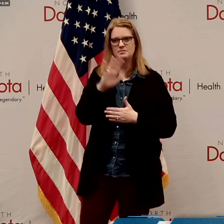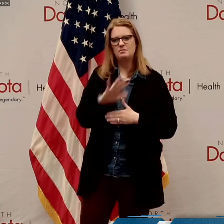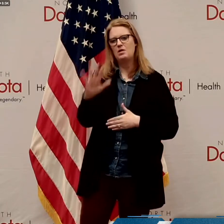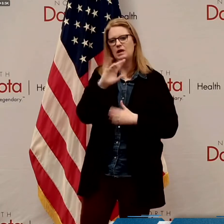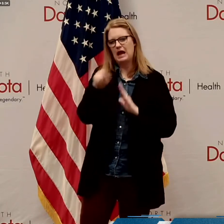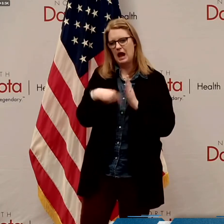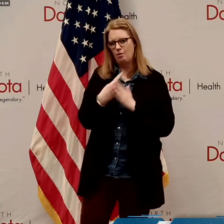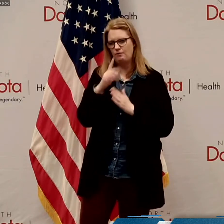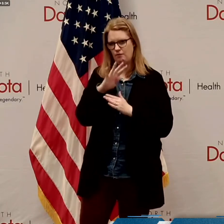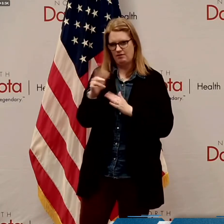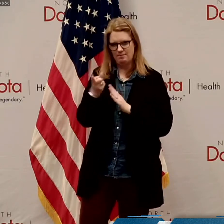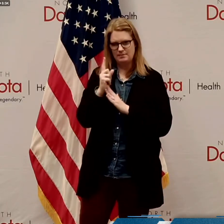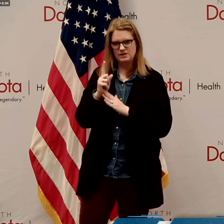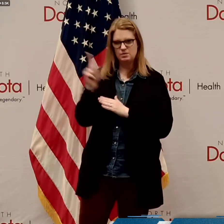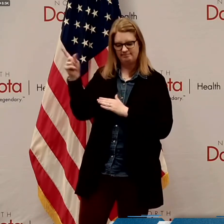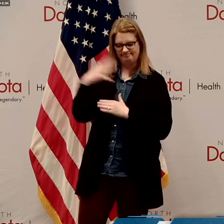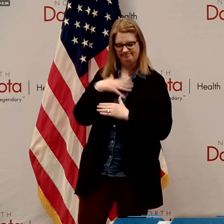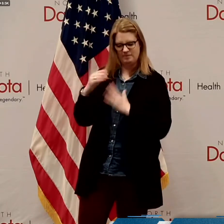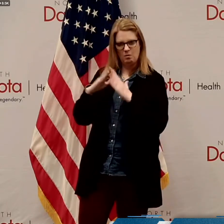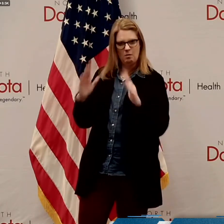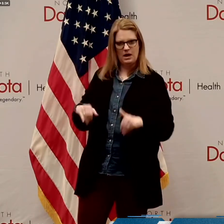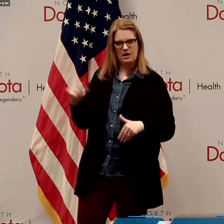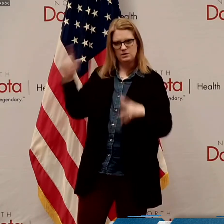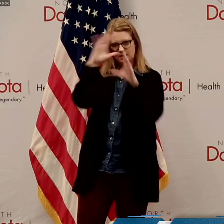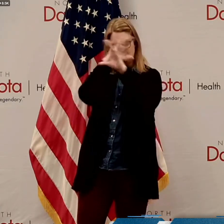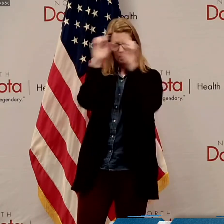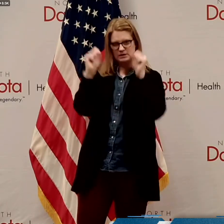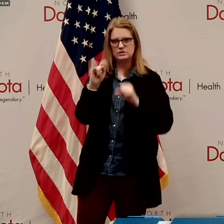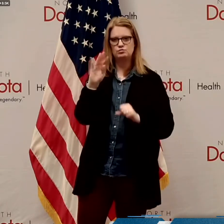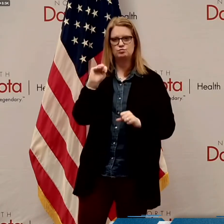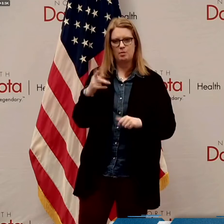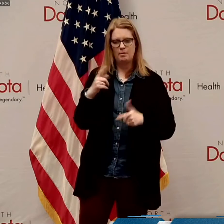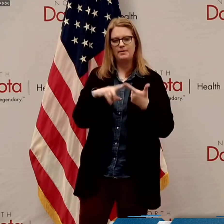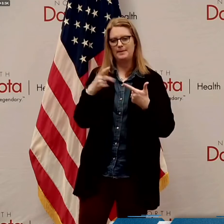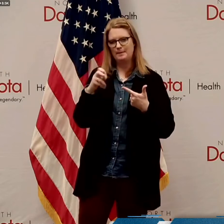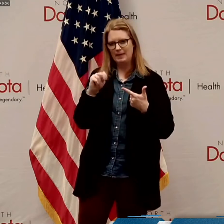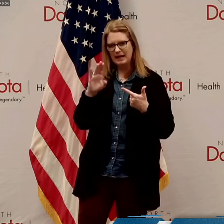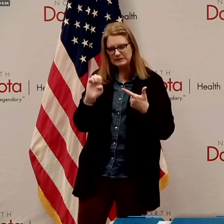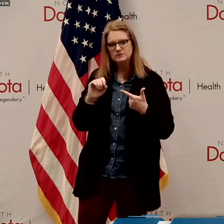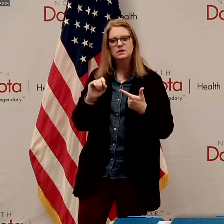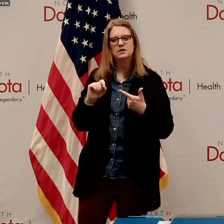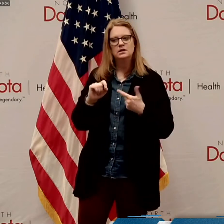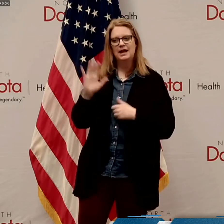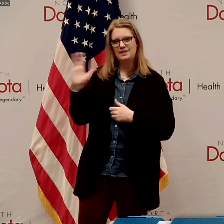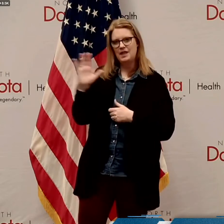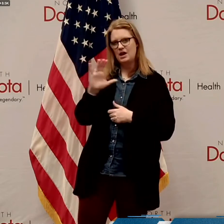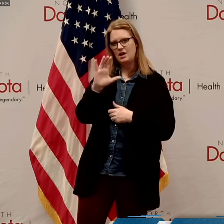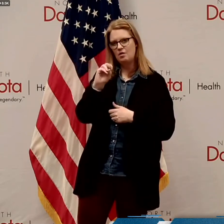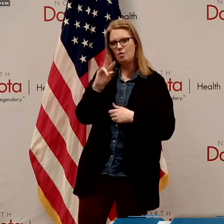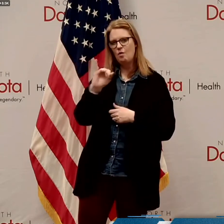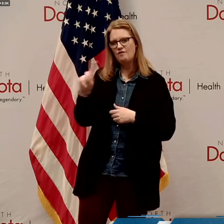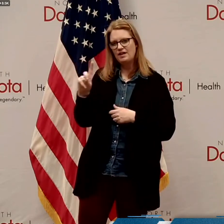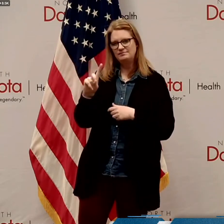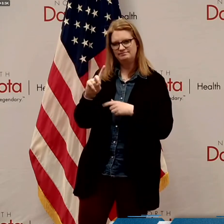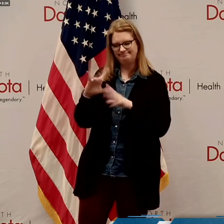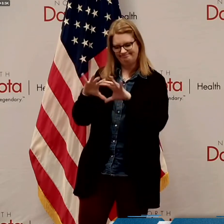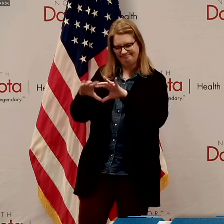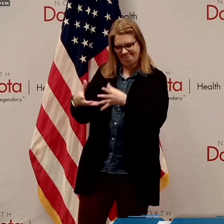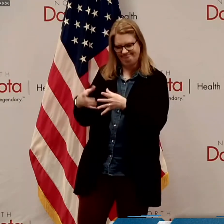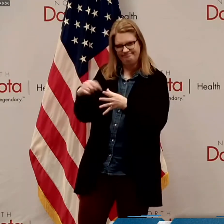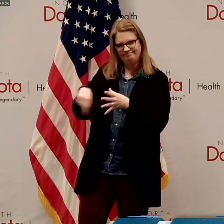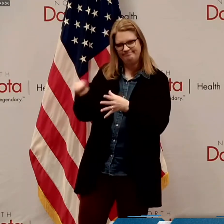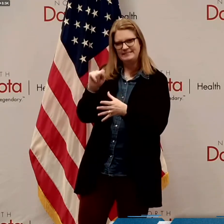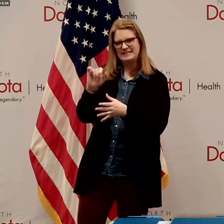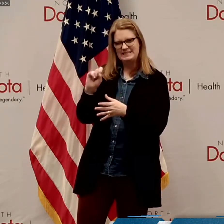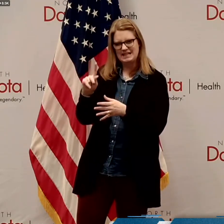45 minutes with White House, President Trump, Vice President Pence, and his coronavirus task force. And I think